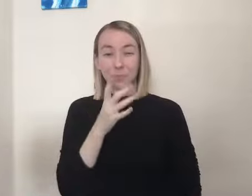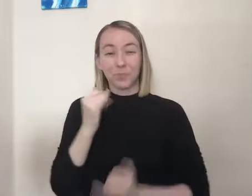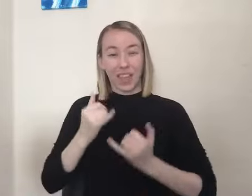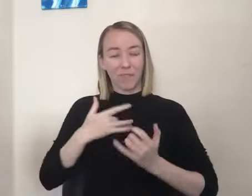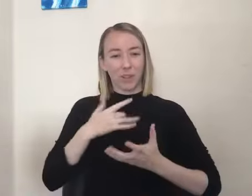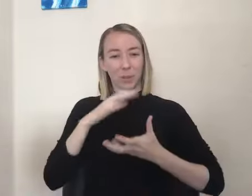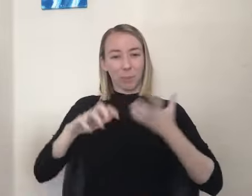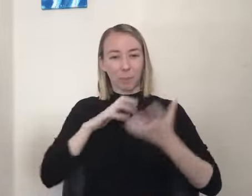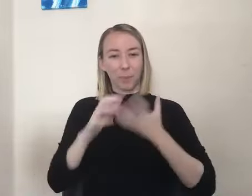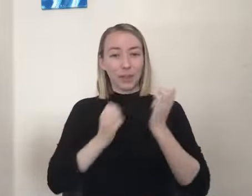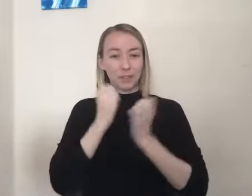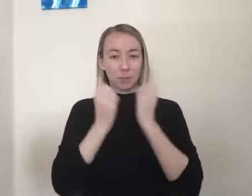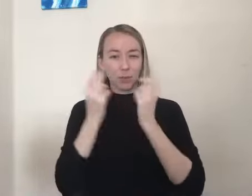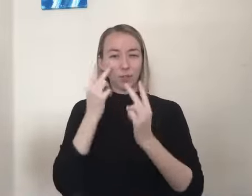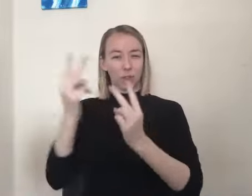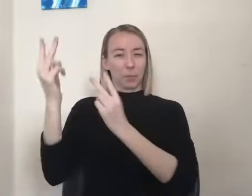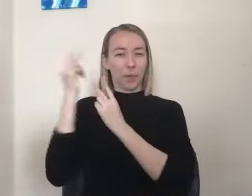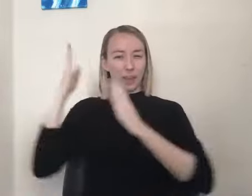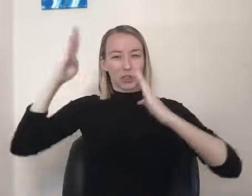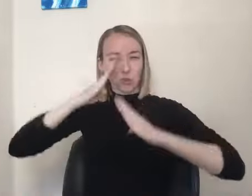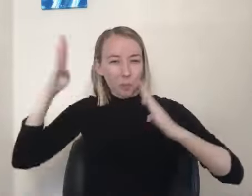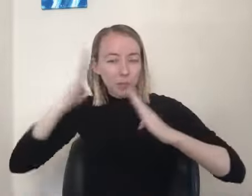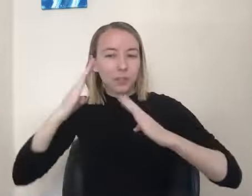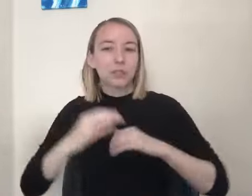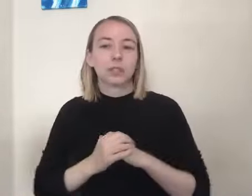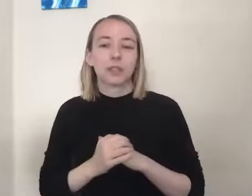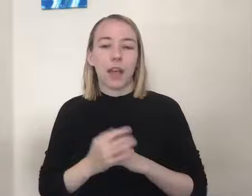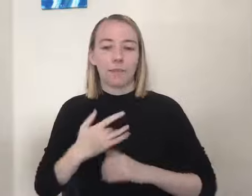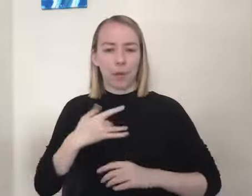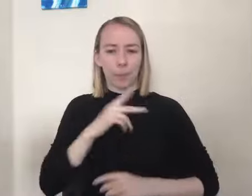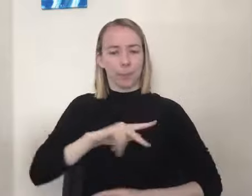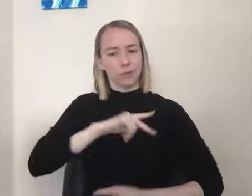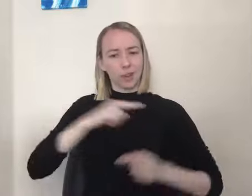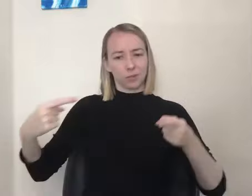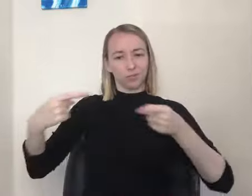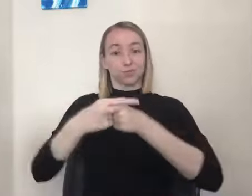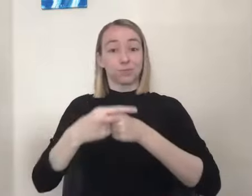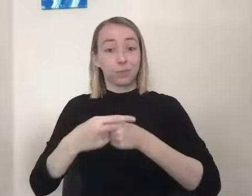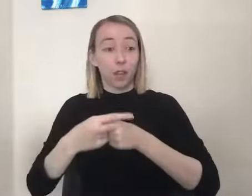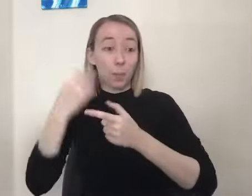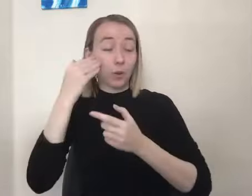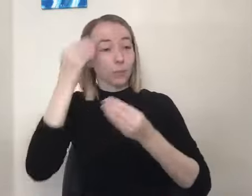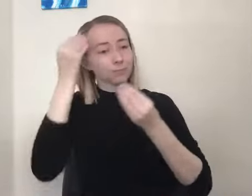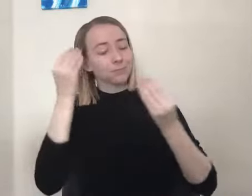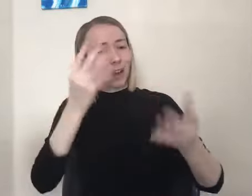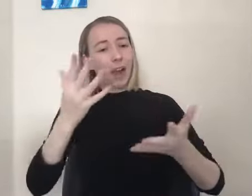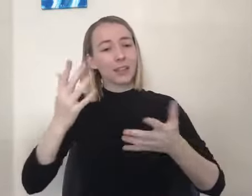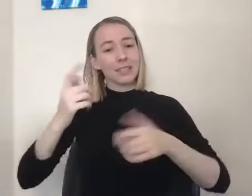it up in the wall in a frame, and he'll no let me. And it says, Mum, in a mind of mixed emotions, full of troubles from